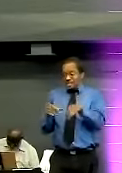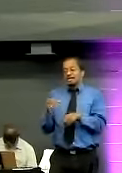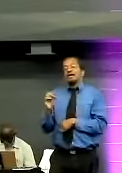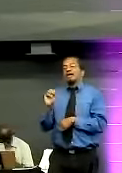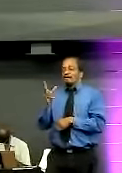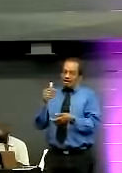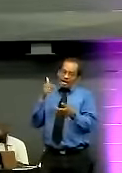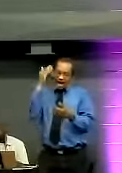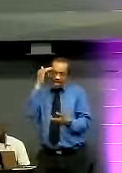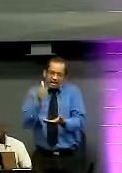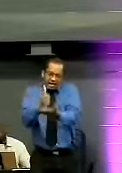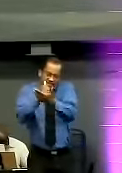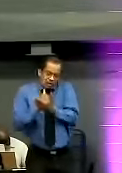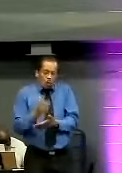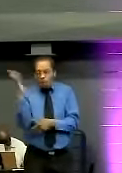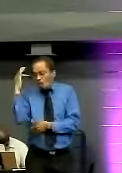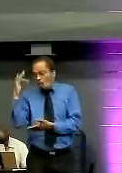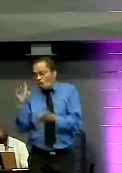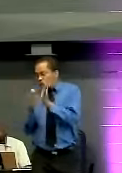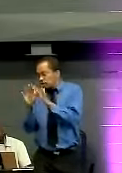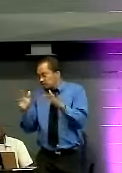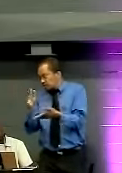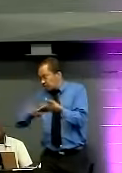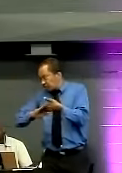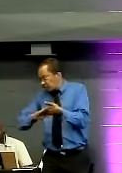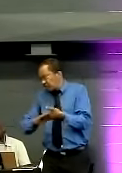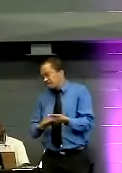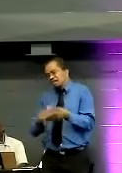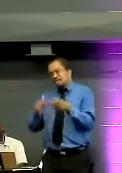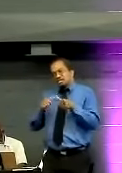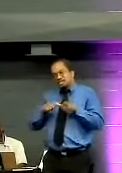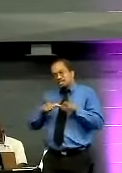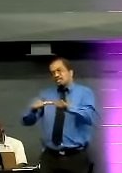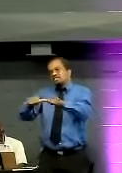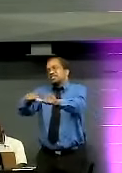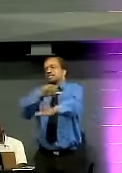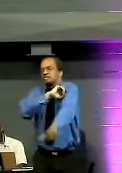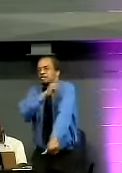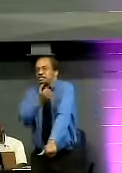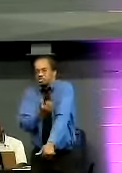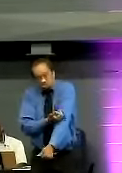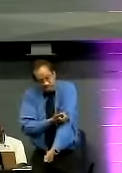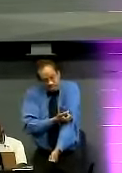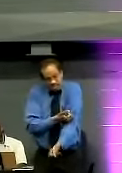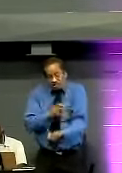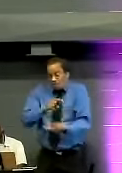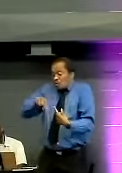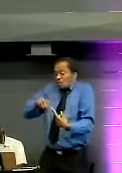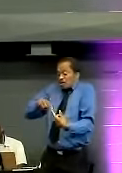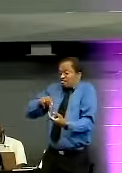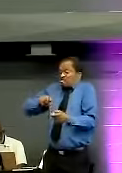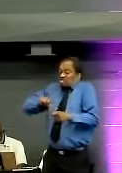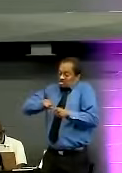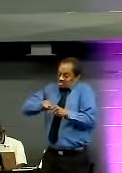I had some help. Here. Why did Jesus forgive? To constantly be strengthened in the face of suffering. It says